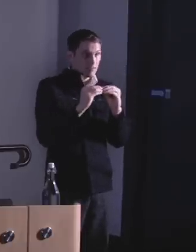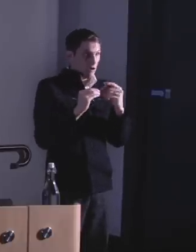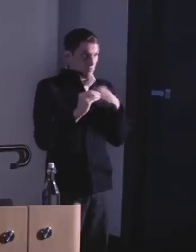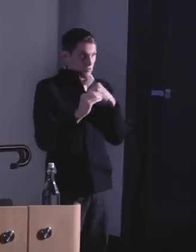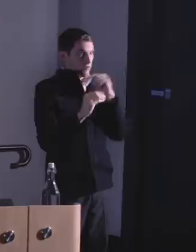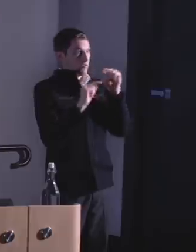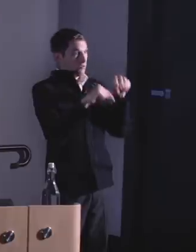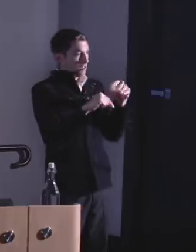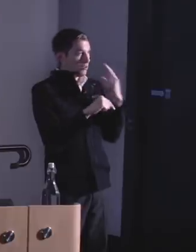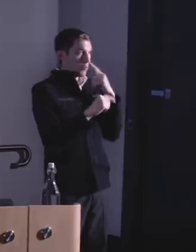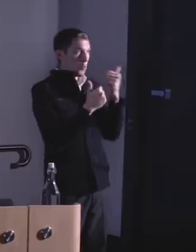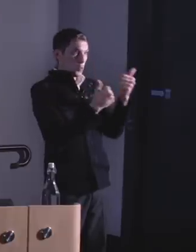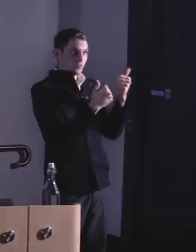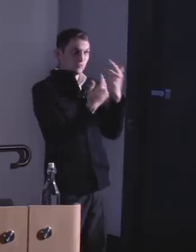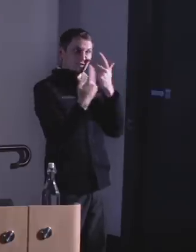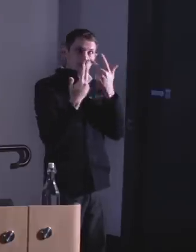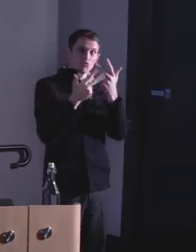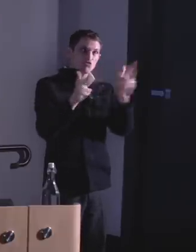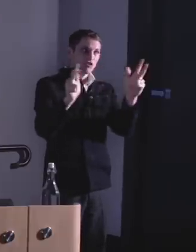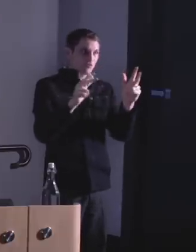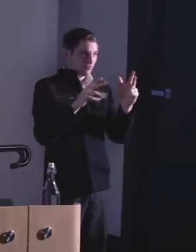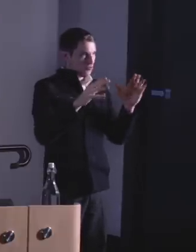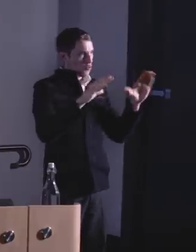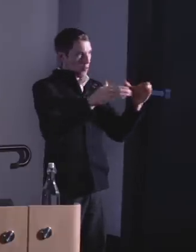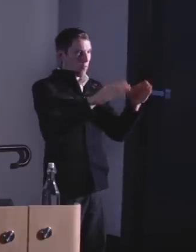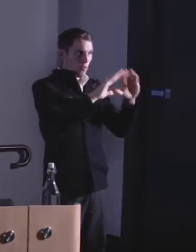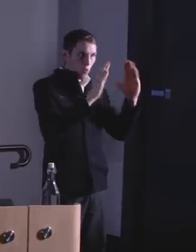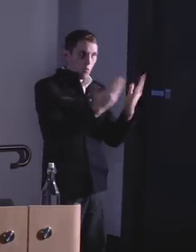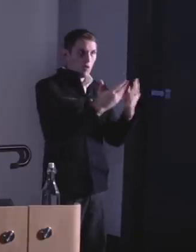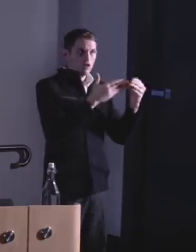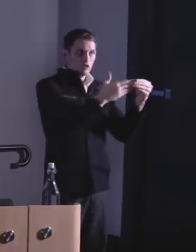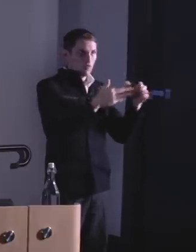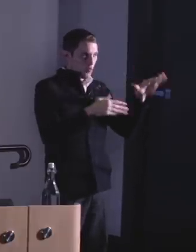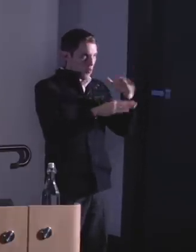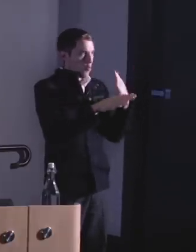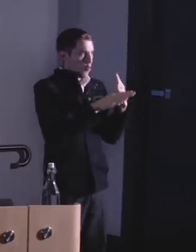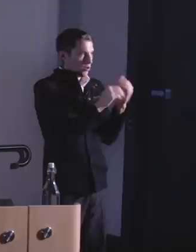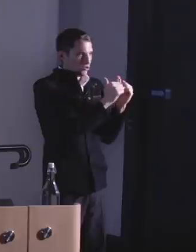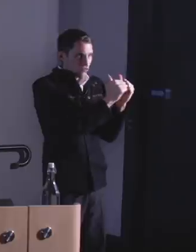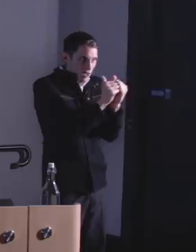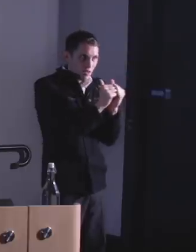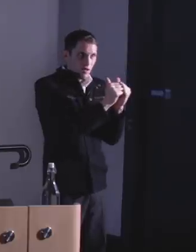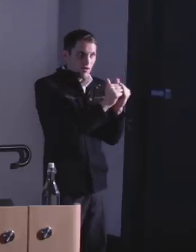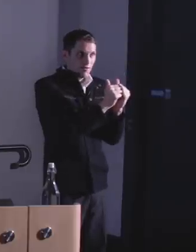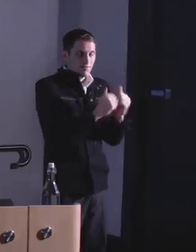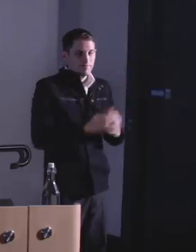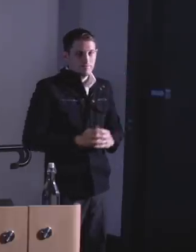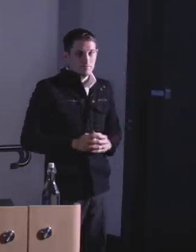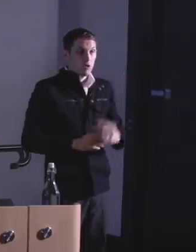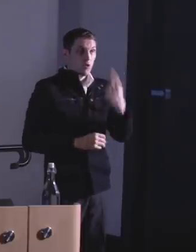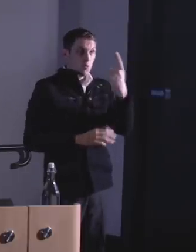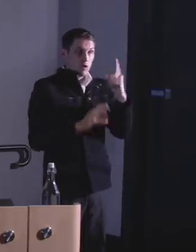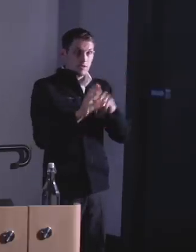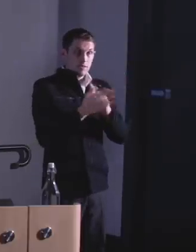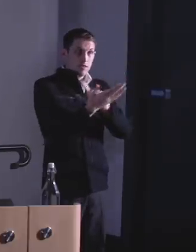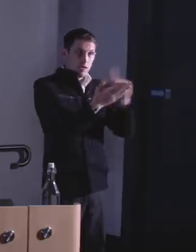demonstration of global leadership, you know, where people were really working together. And then what? 1 year later, there's a change